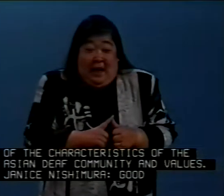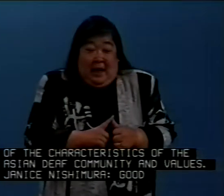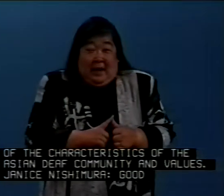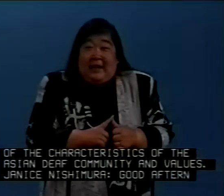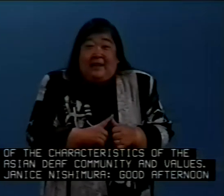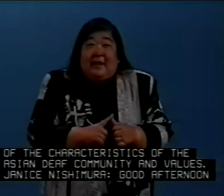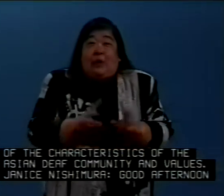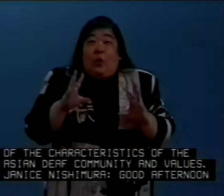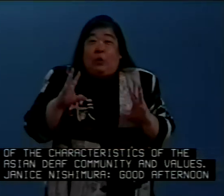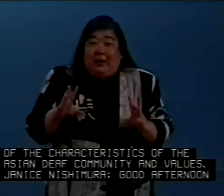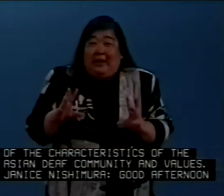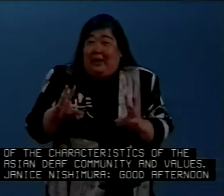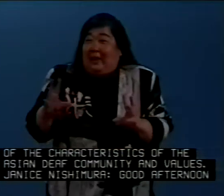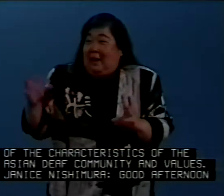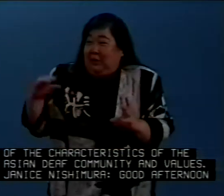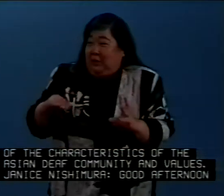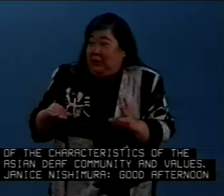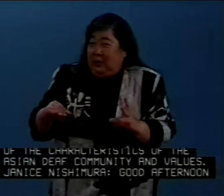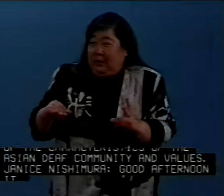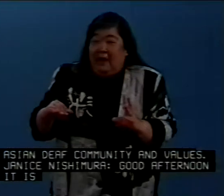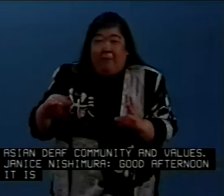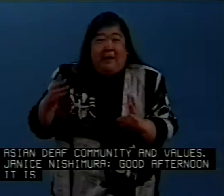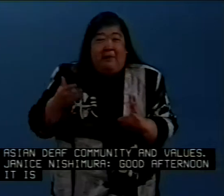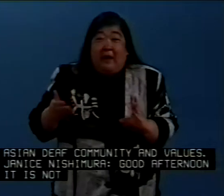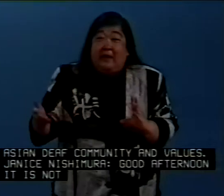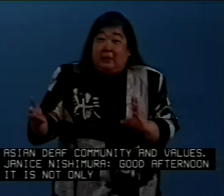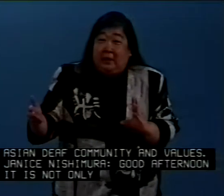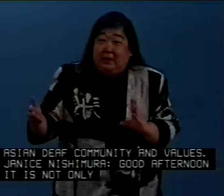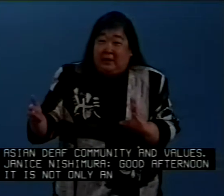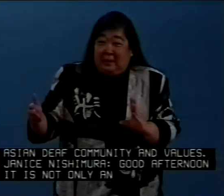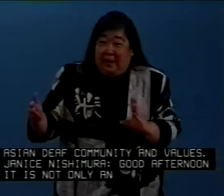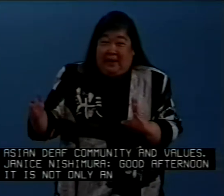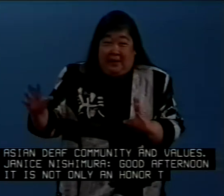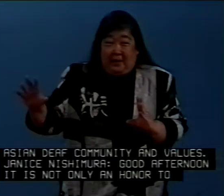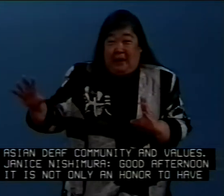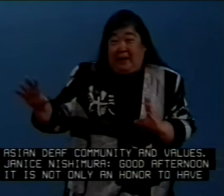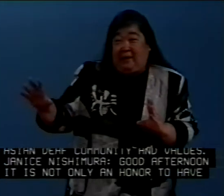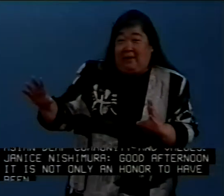It is not only an honor to have been invited to participate on this panel,